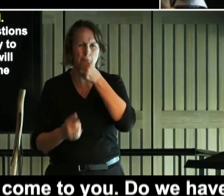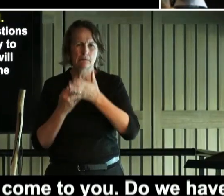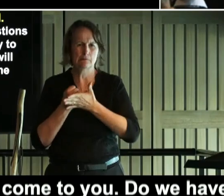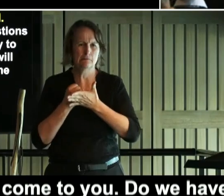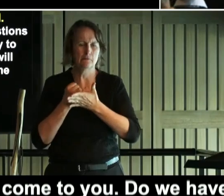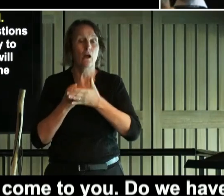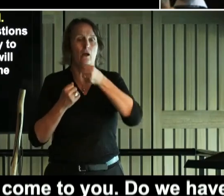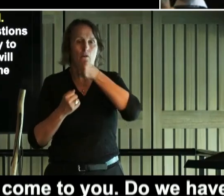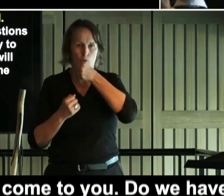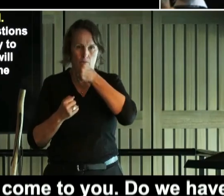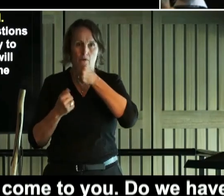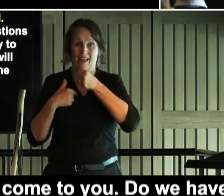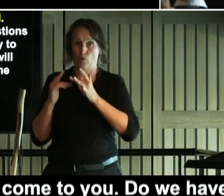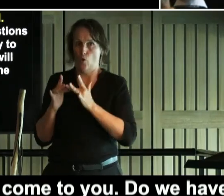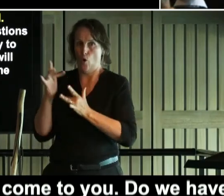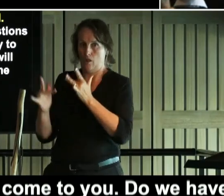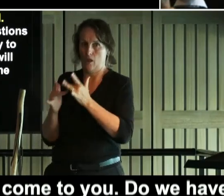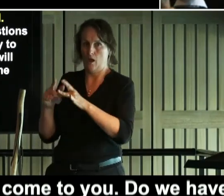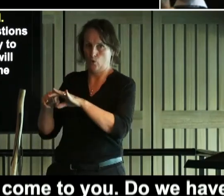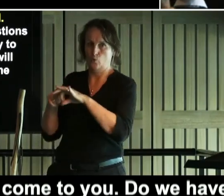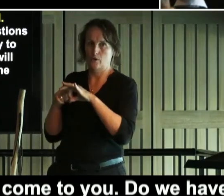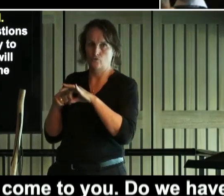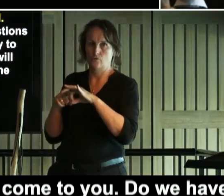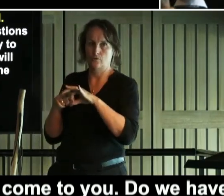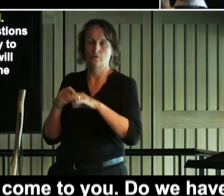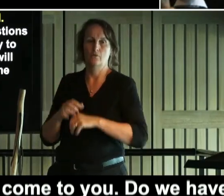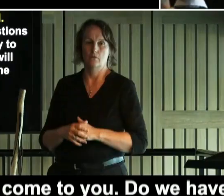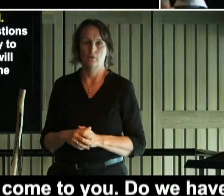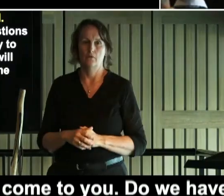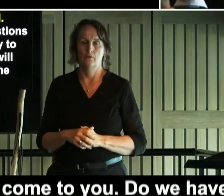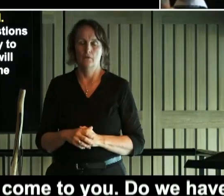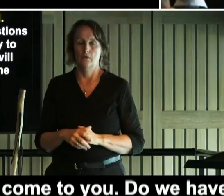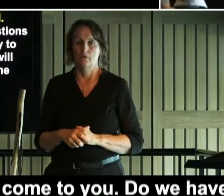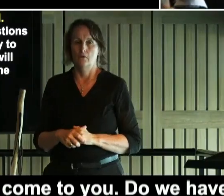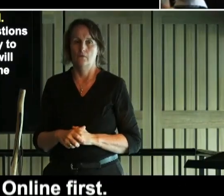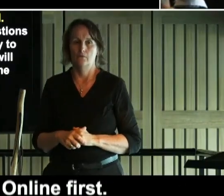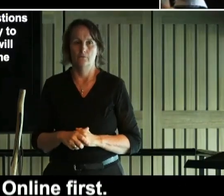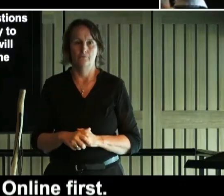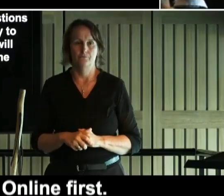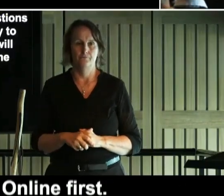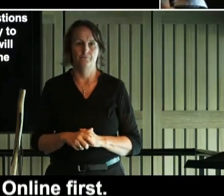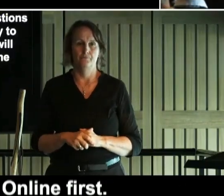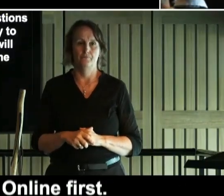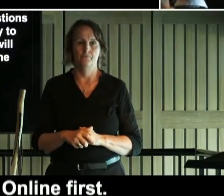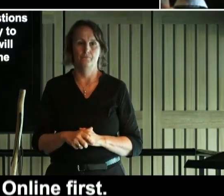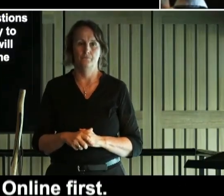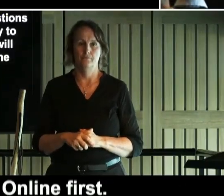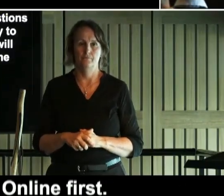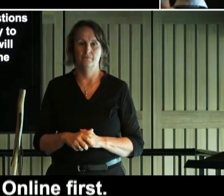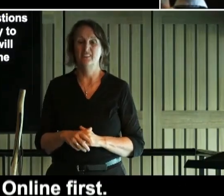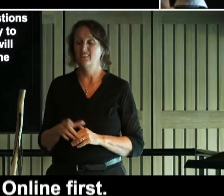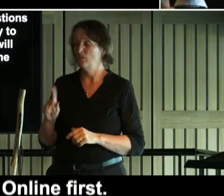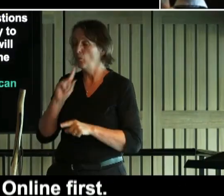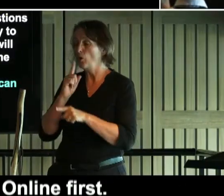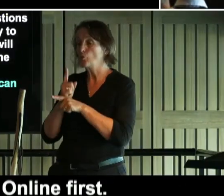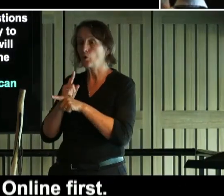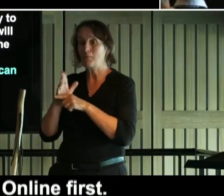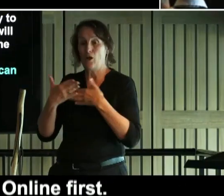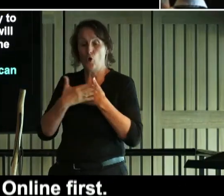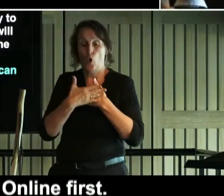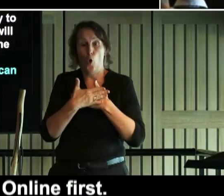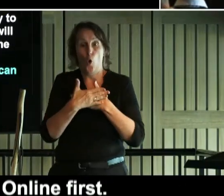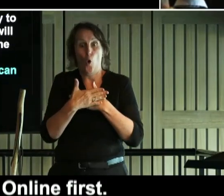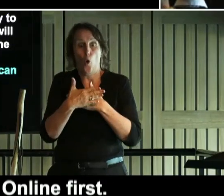I've got a question from online. In what ways can we keep the door open for